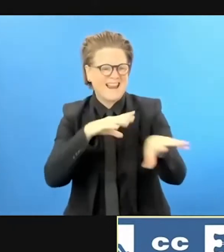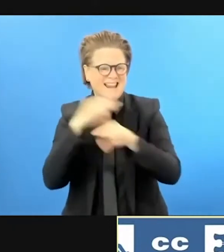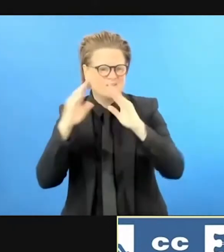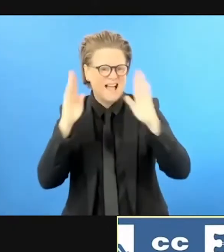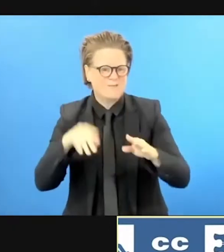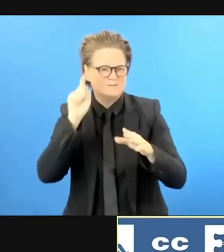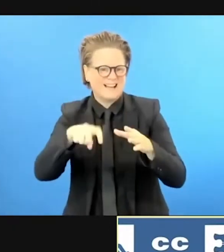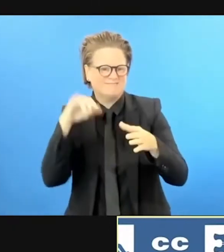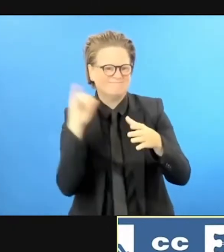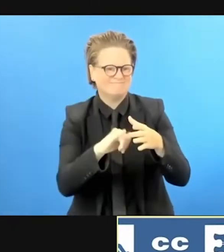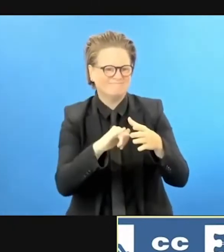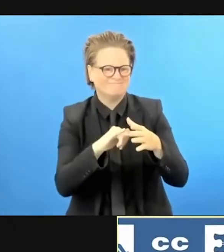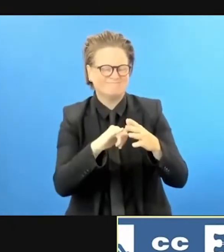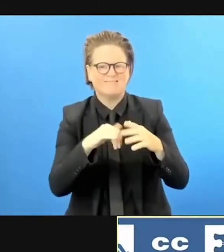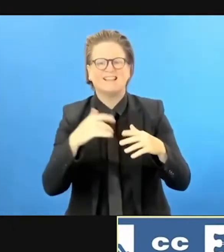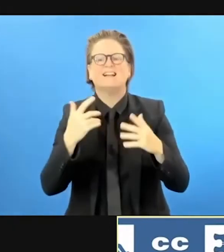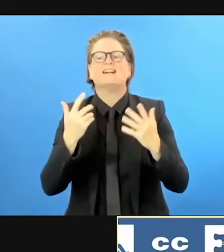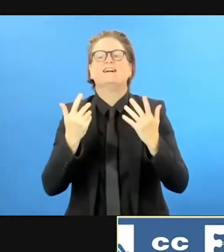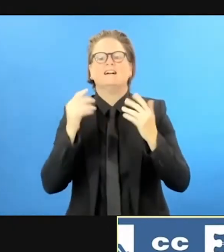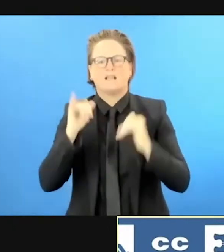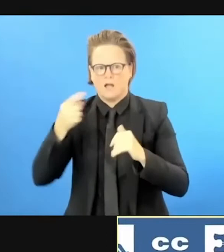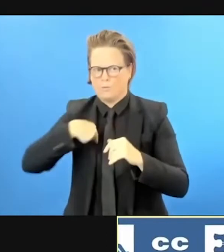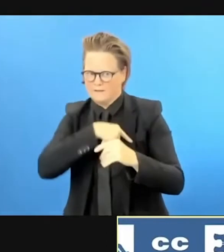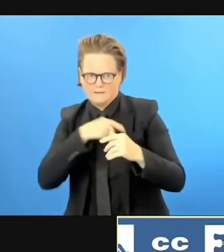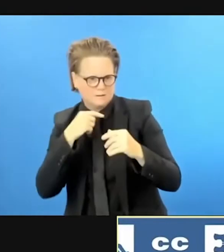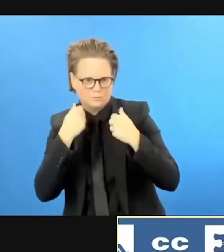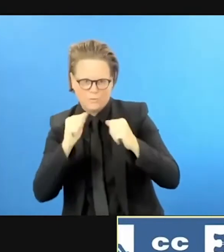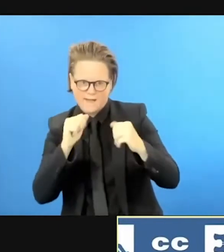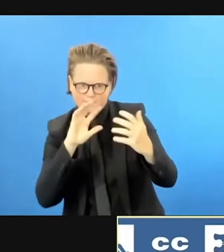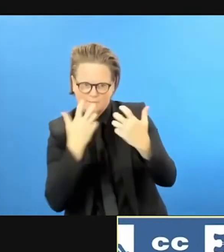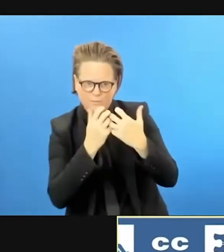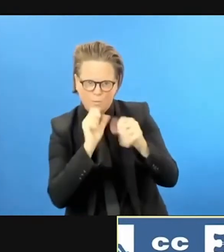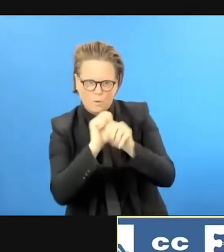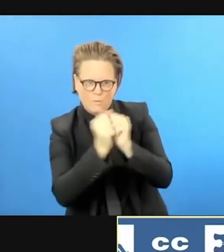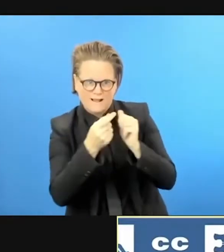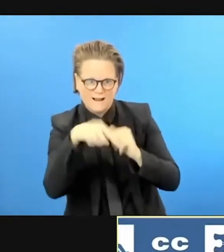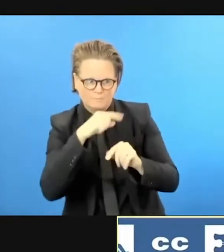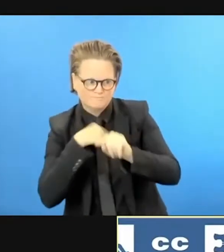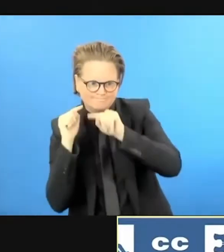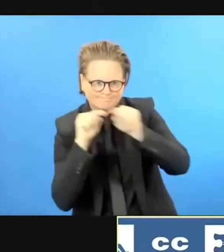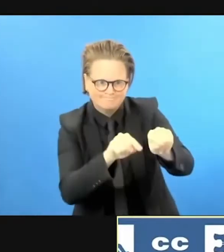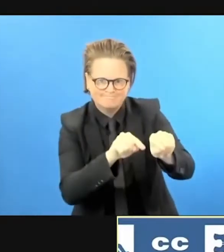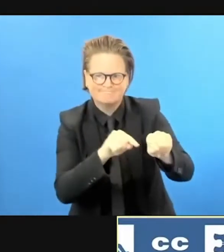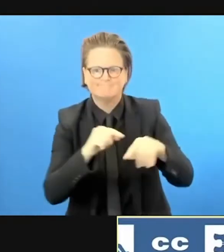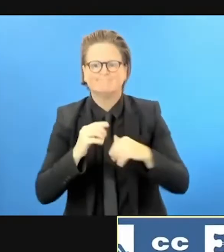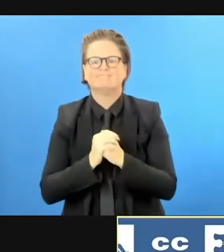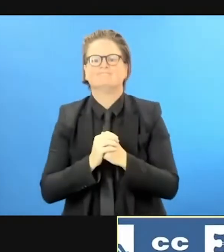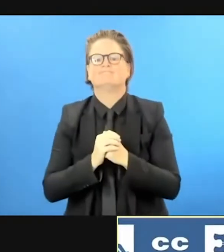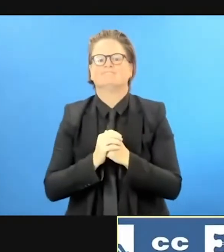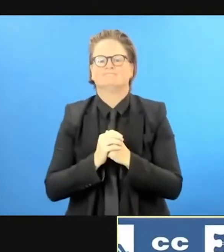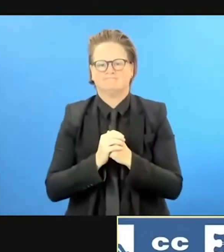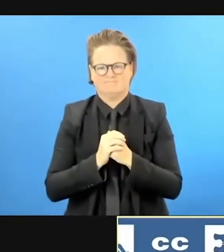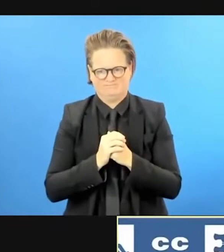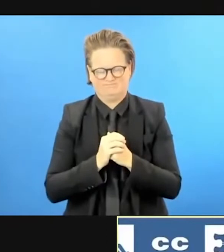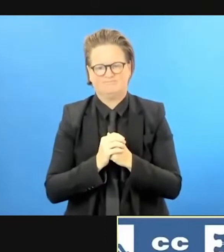So all of that is evolving and in progress, but more to come as soon as we can on